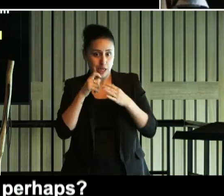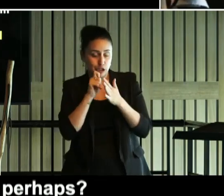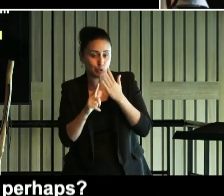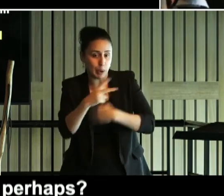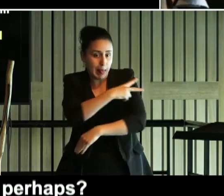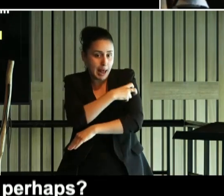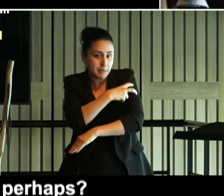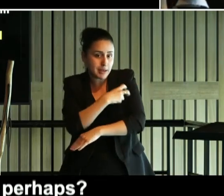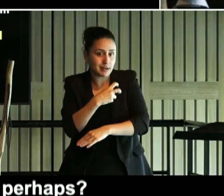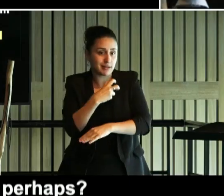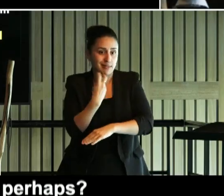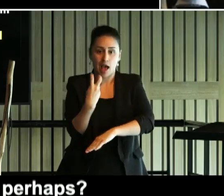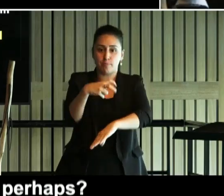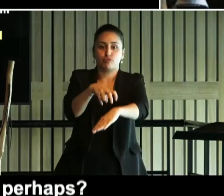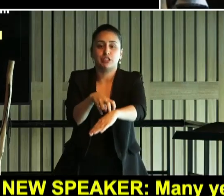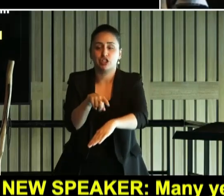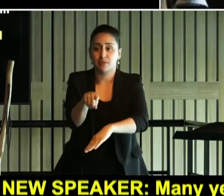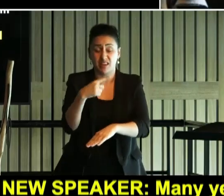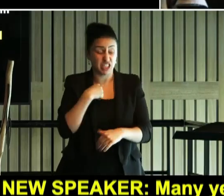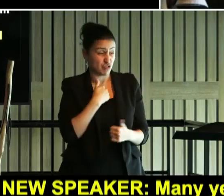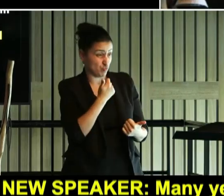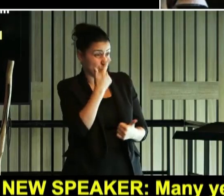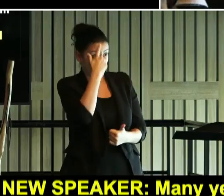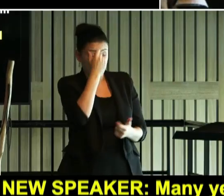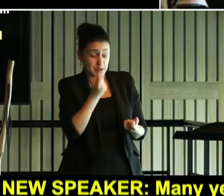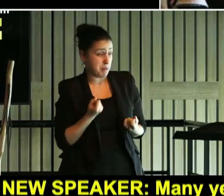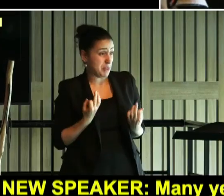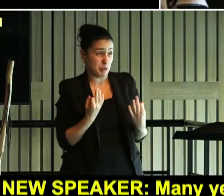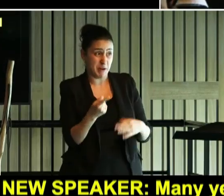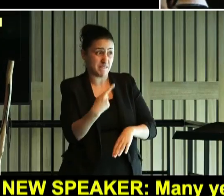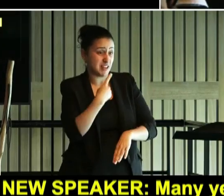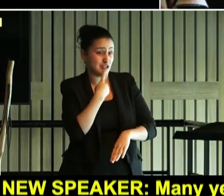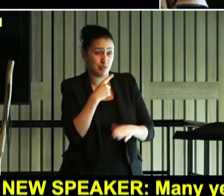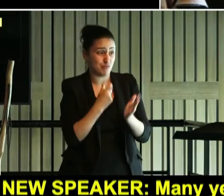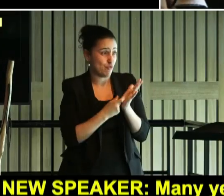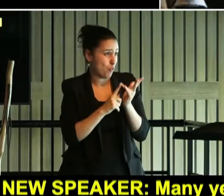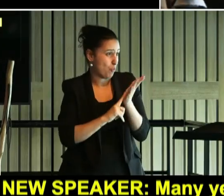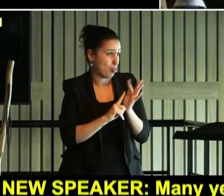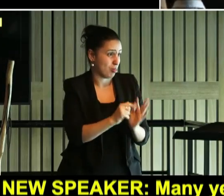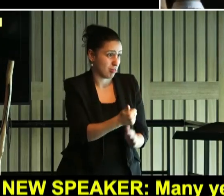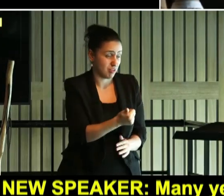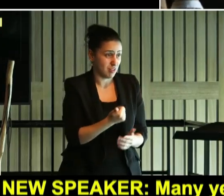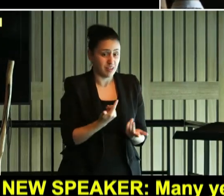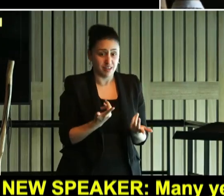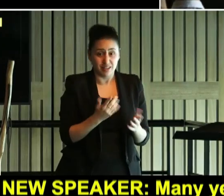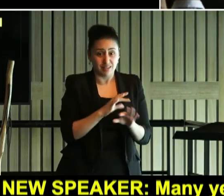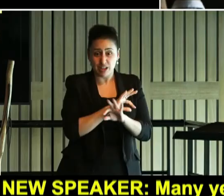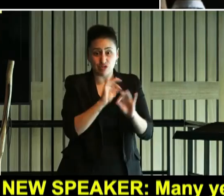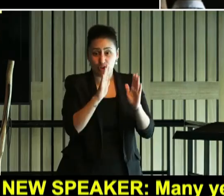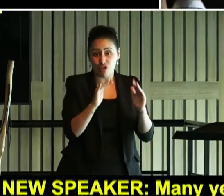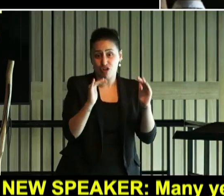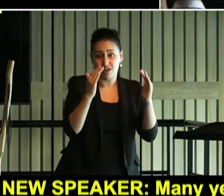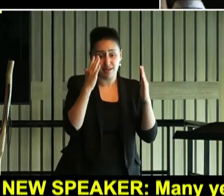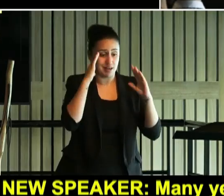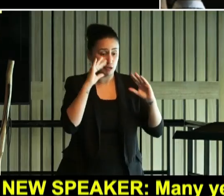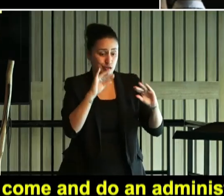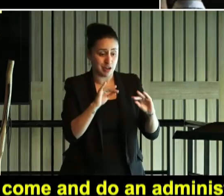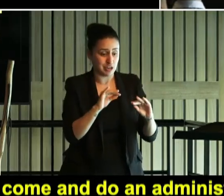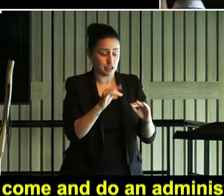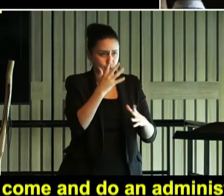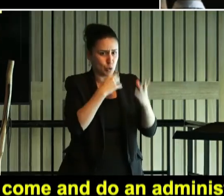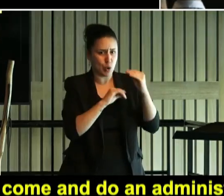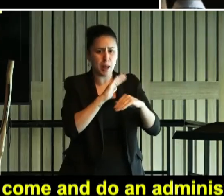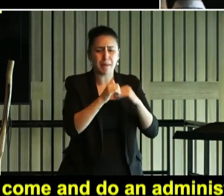that's a great idea, but it doesn't exist. You can't. There was no facility in any way, shape or form at a higher education level to learn arts